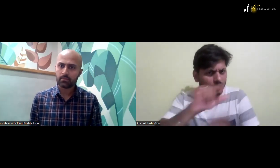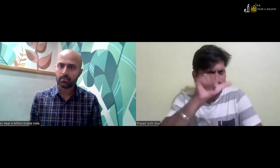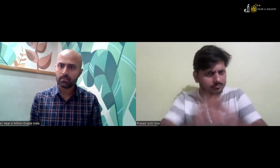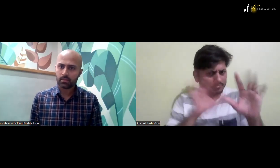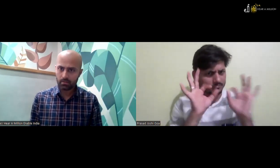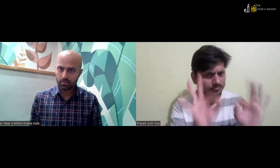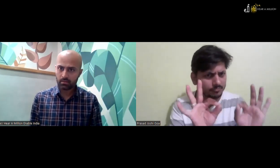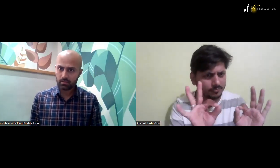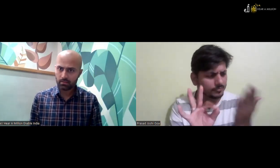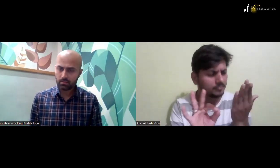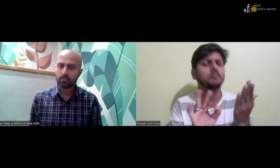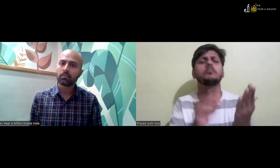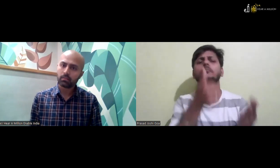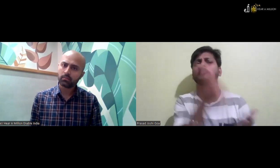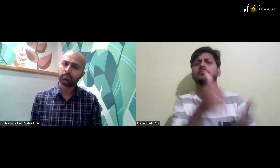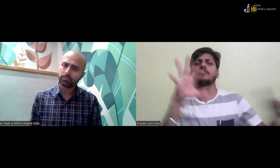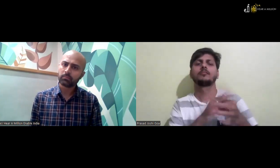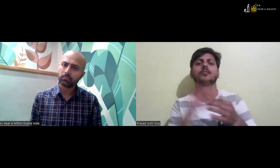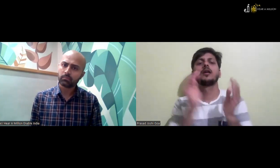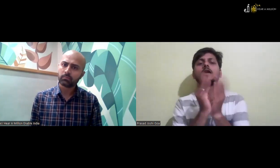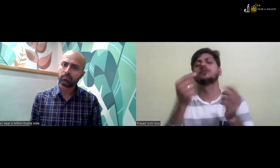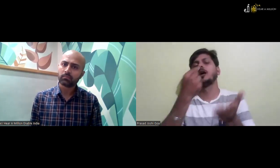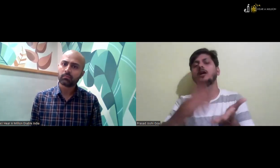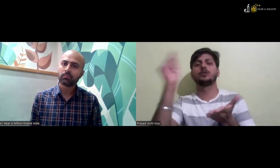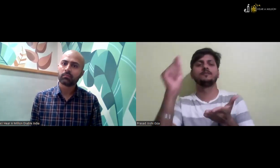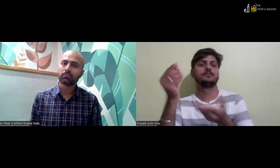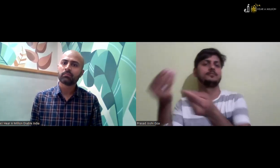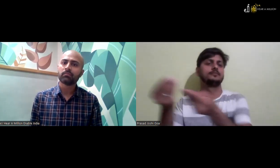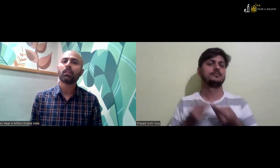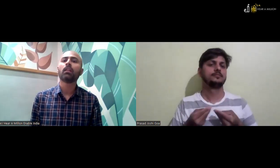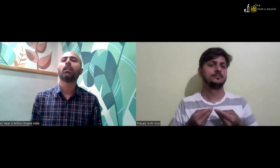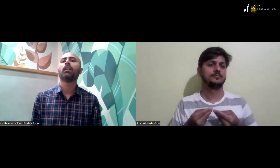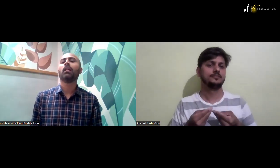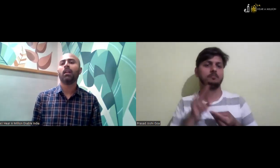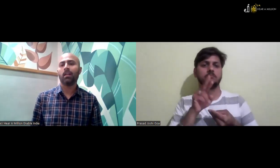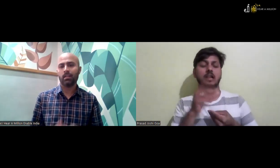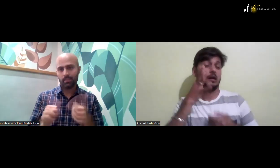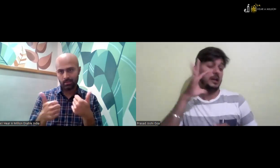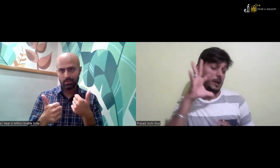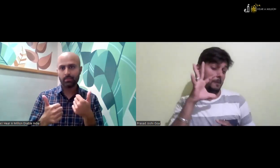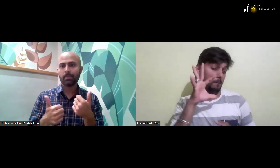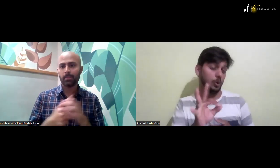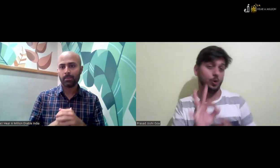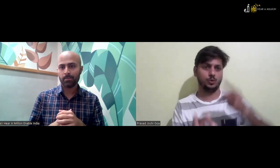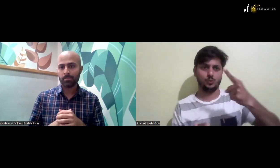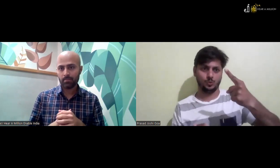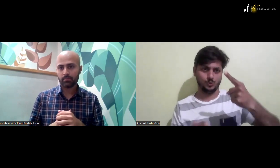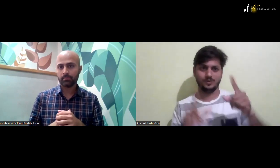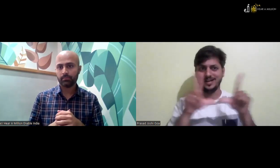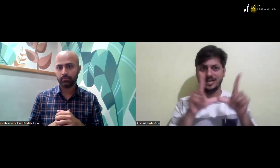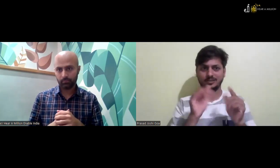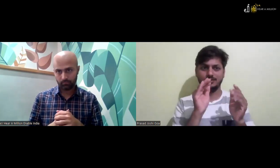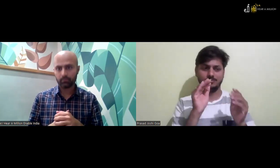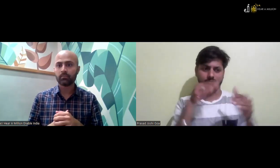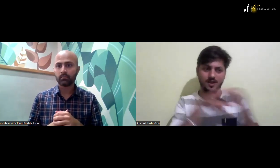ready to accept it. When they saw that, yeah, the doctors has approved all of the things, and I was able to get